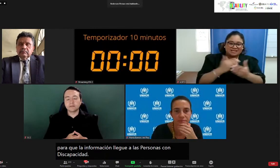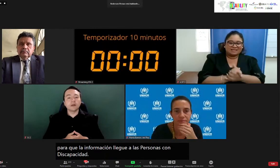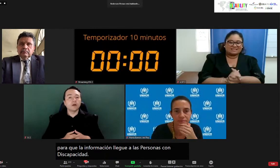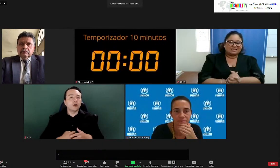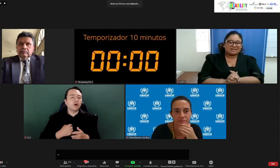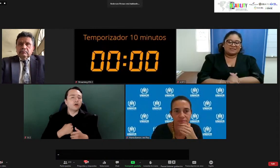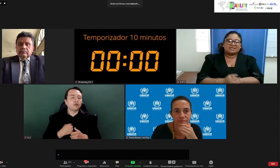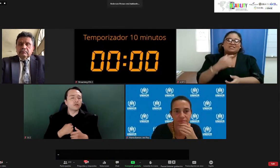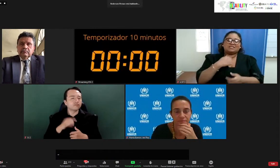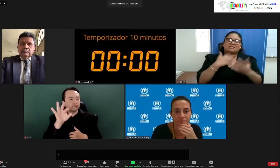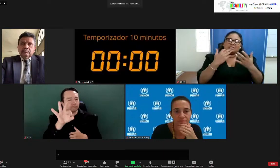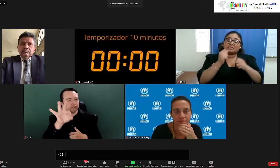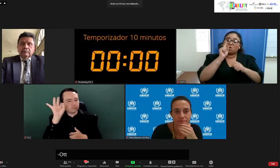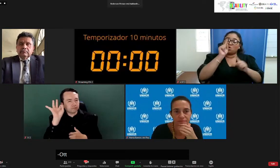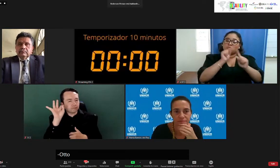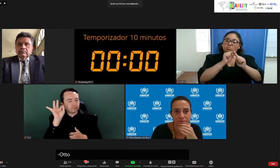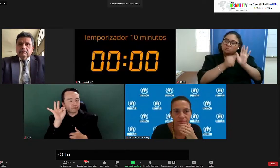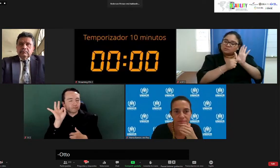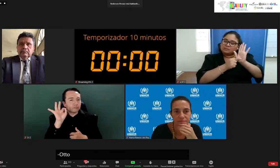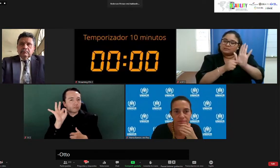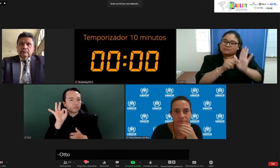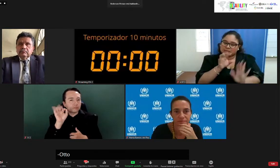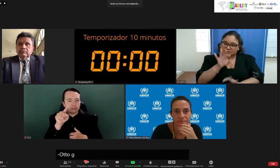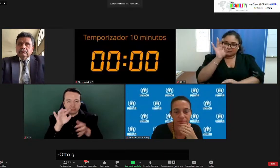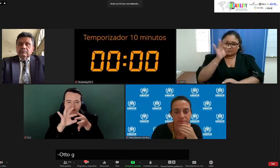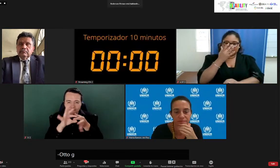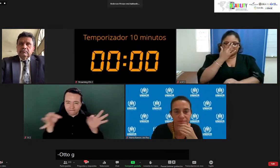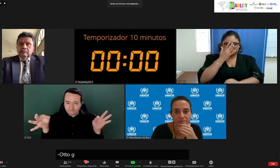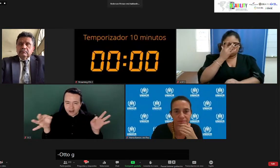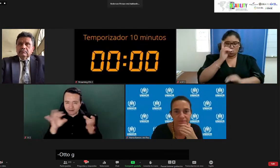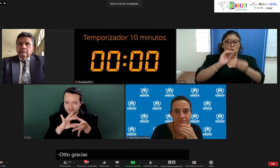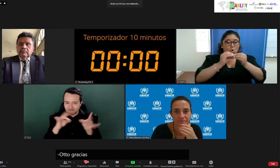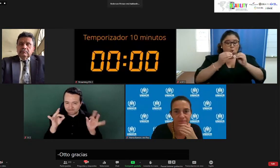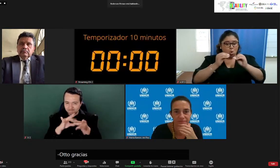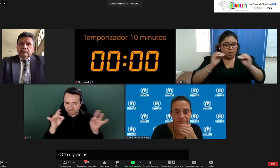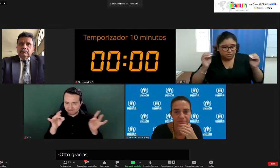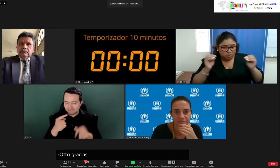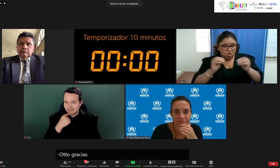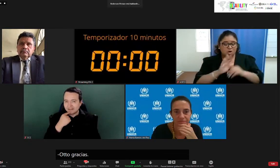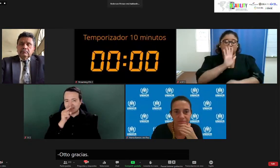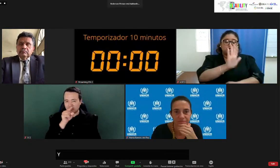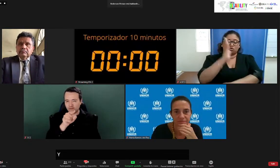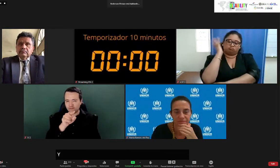i would only like to point out a sentence